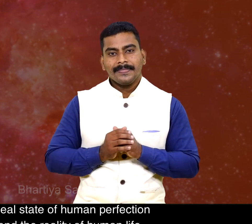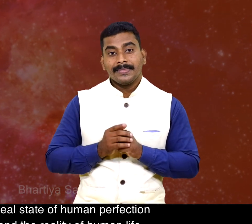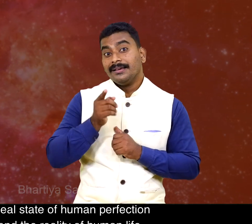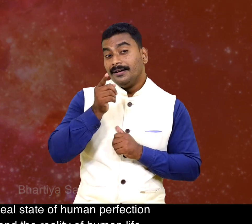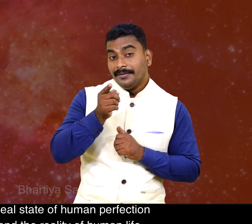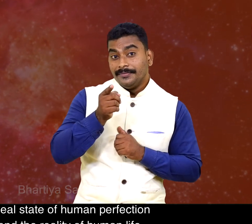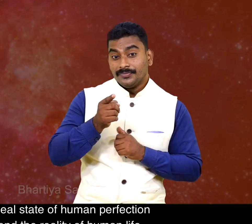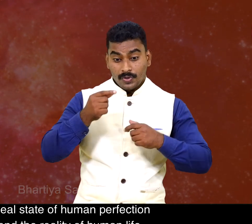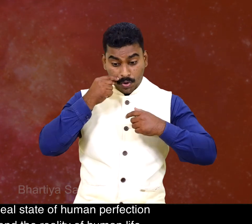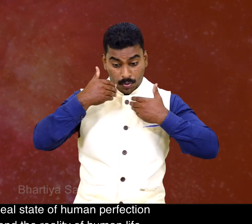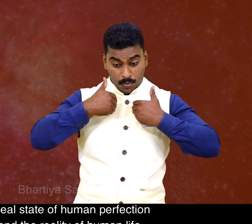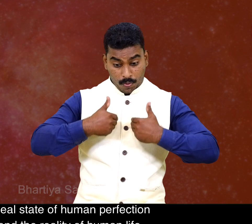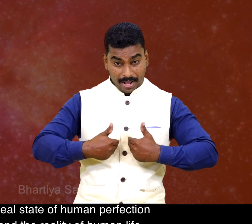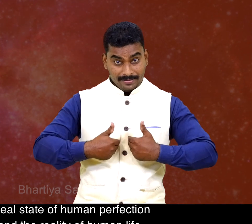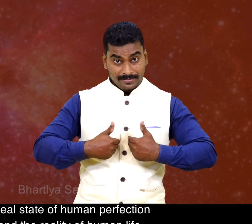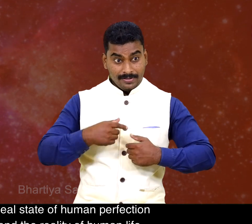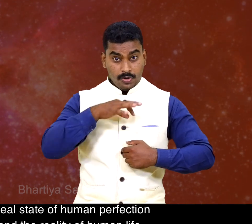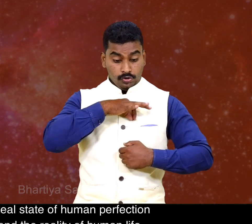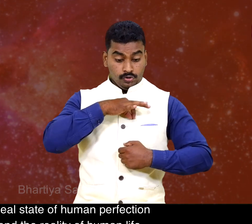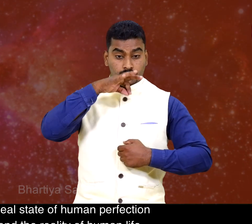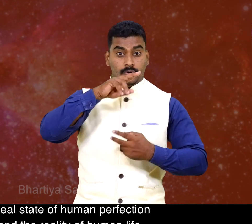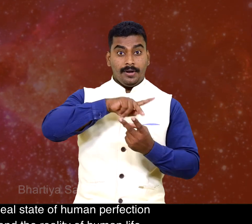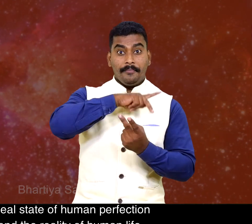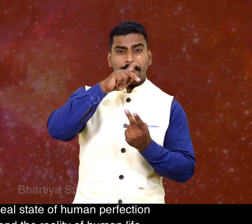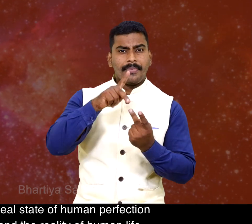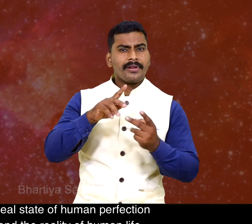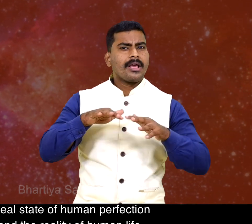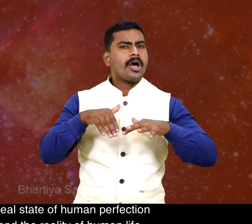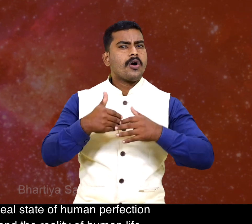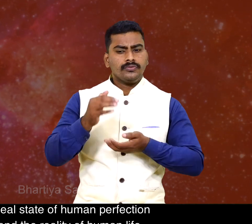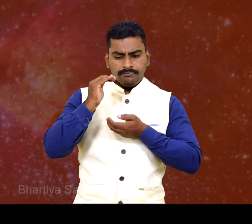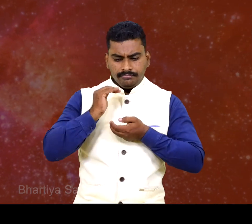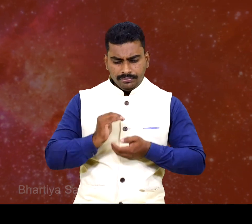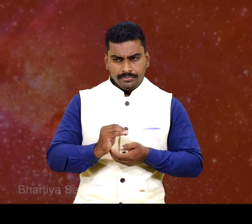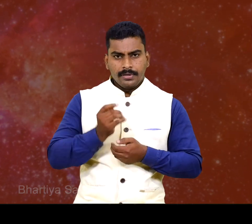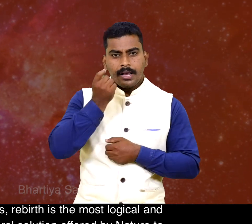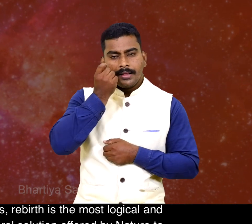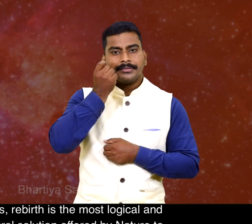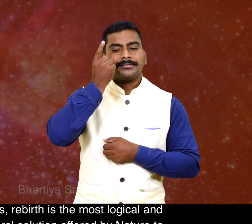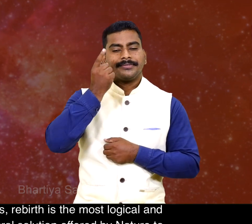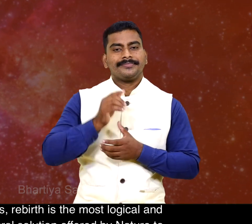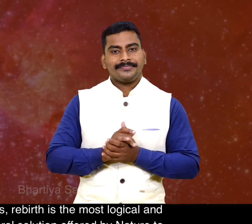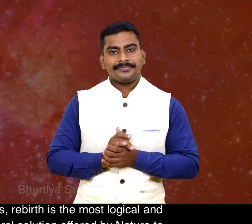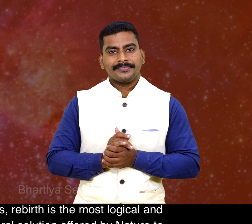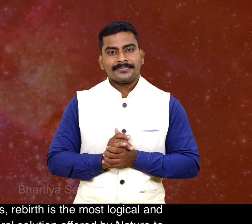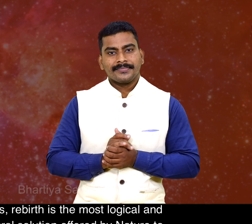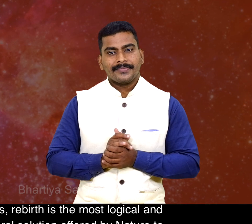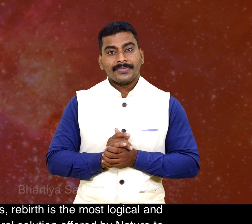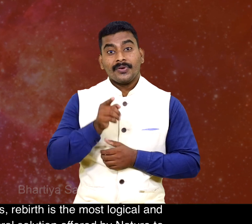of human perfection and the reality of human life. Thus, rebirth is the